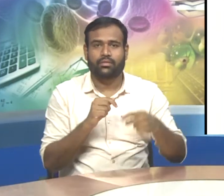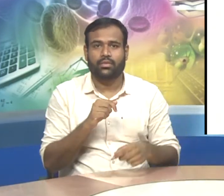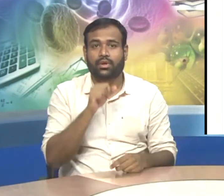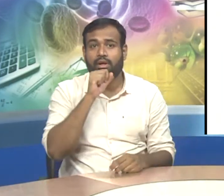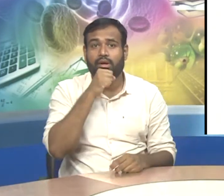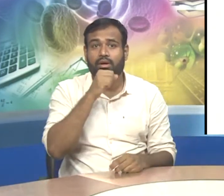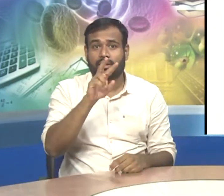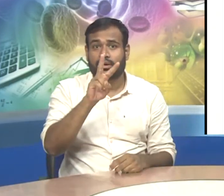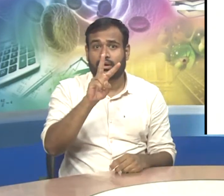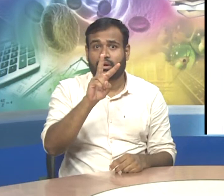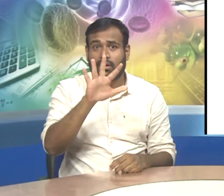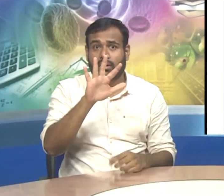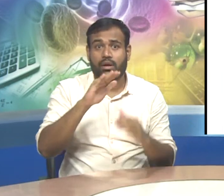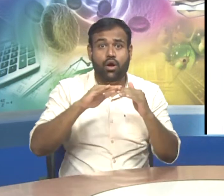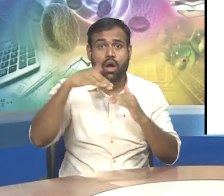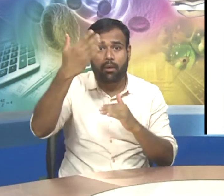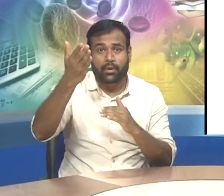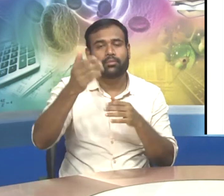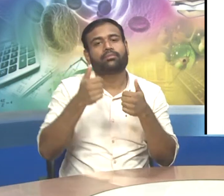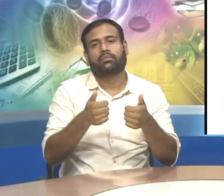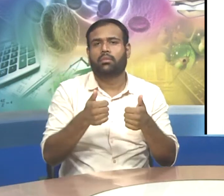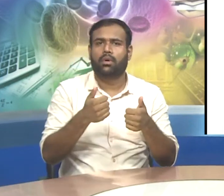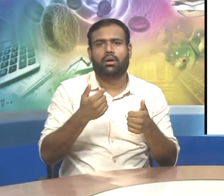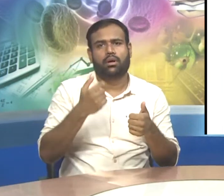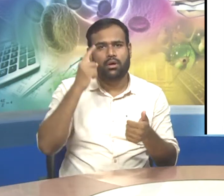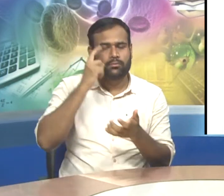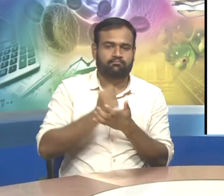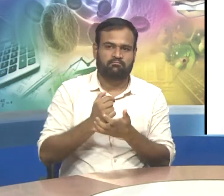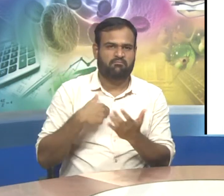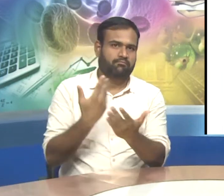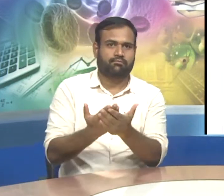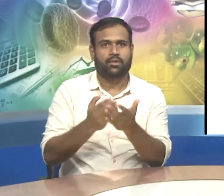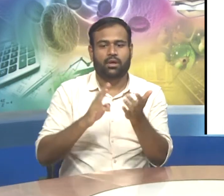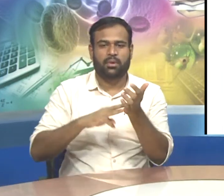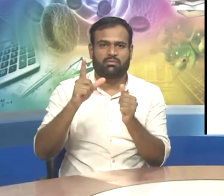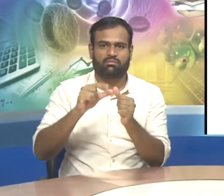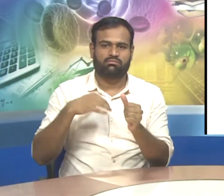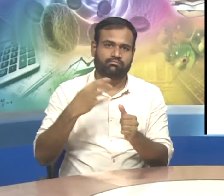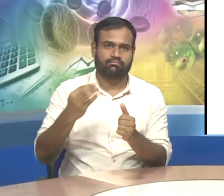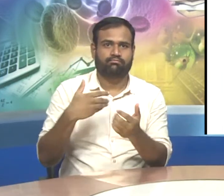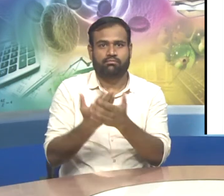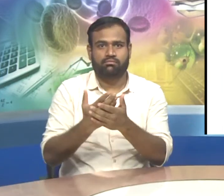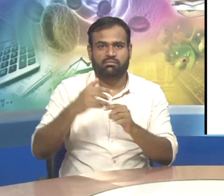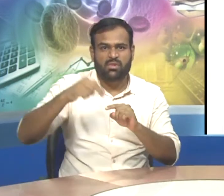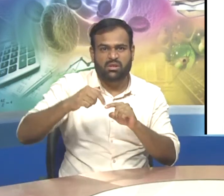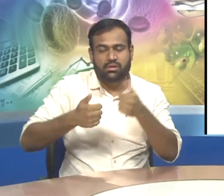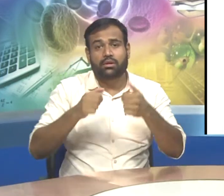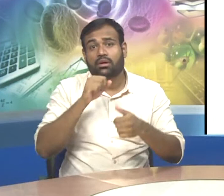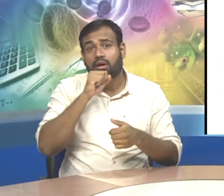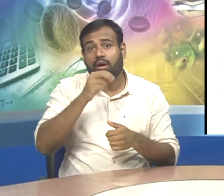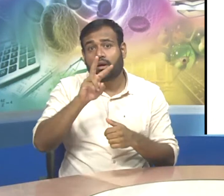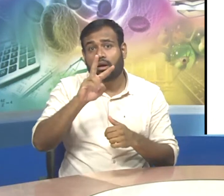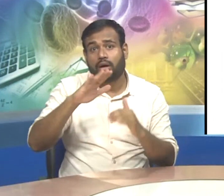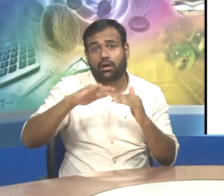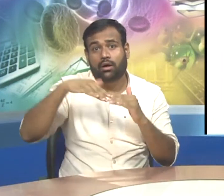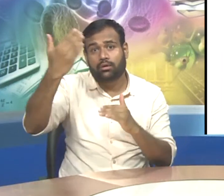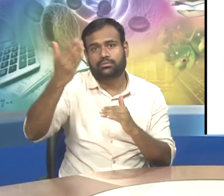The next important eligibility condition is the candidate should have attained the age of 25